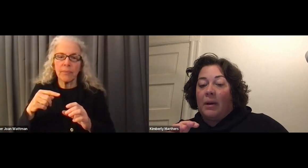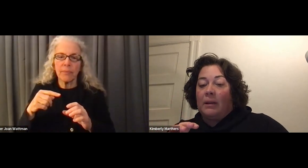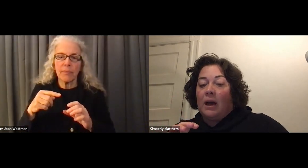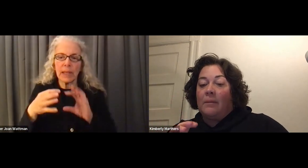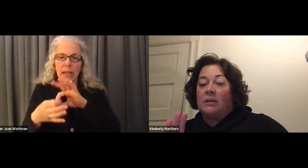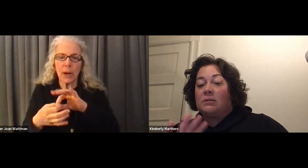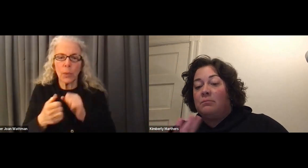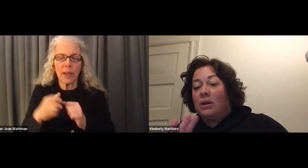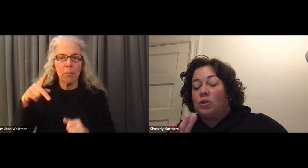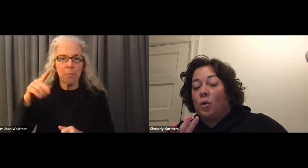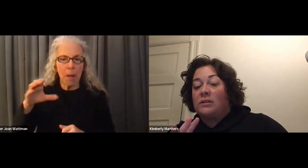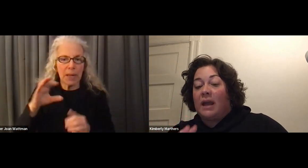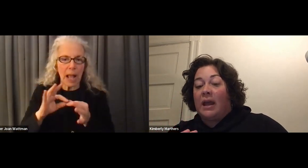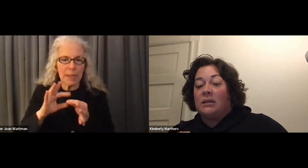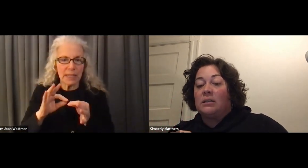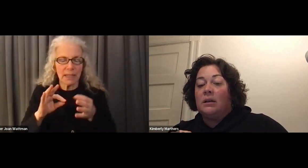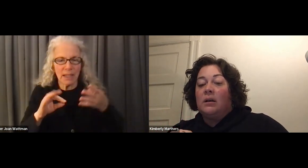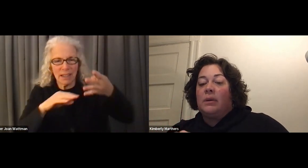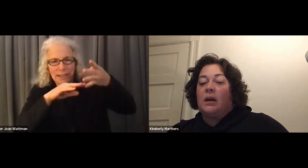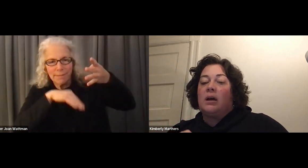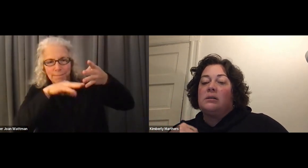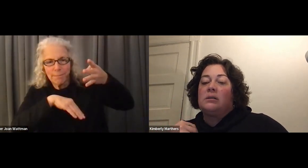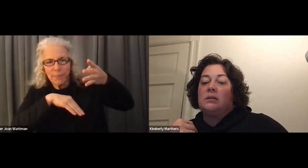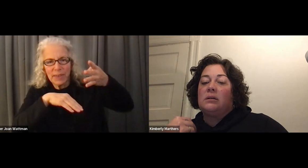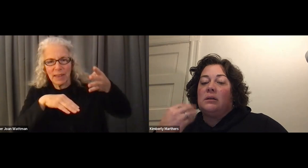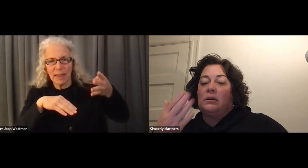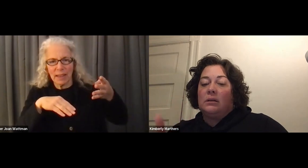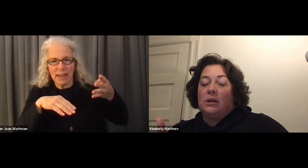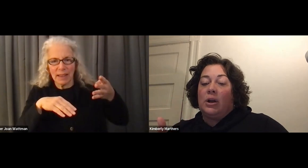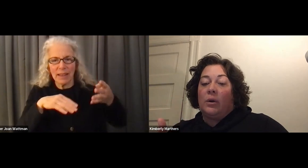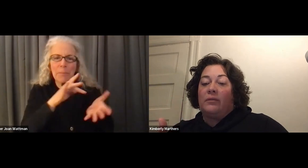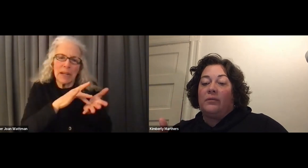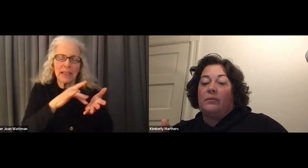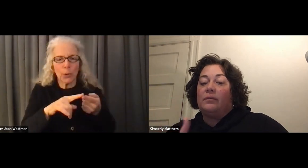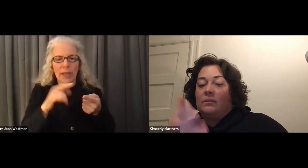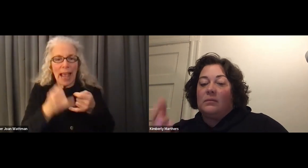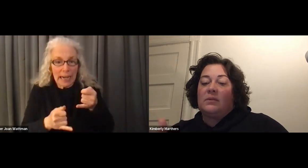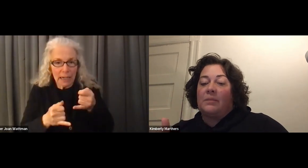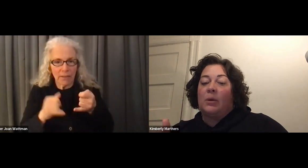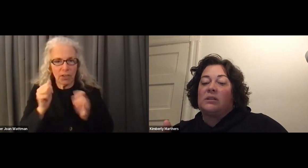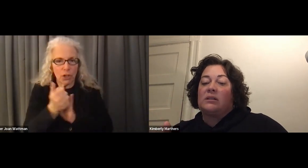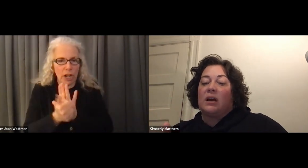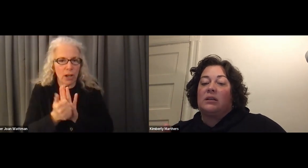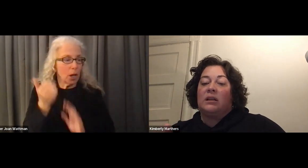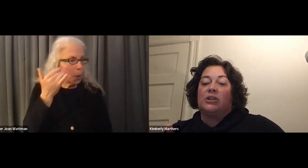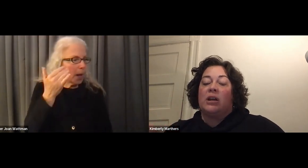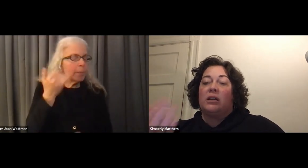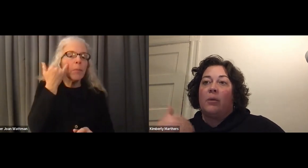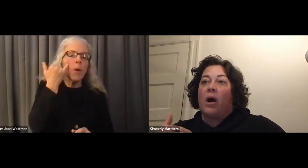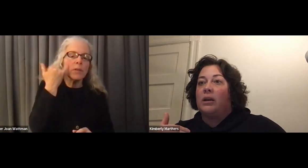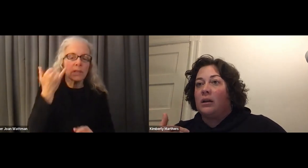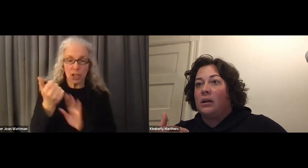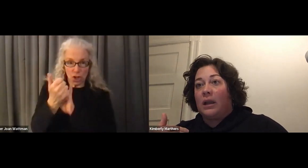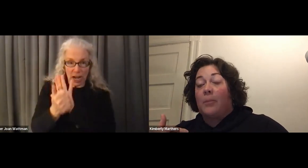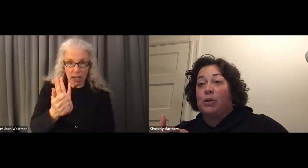having the public comments middle towards end, because, if something was discussed in the agenda,